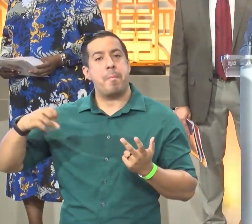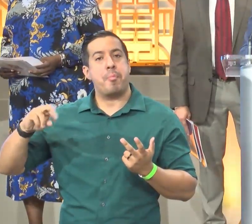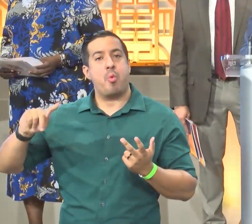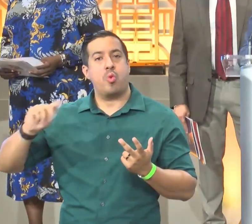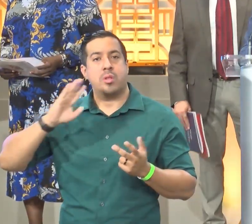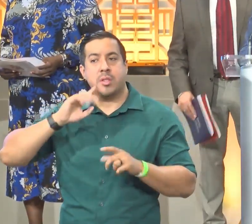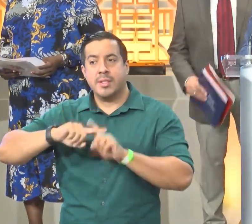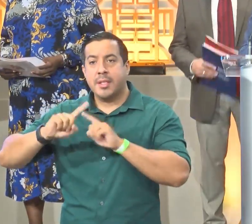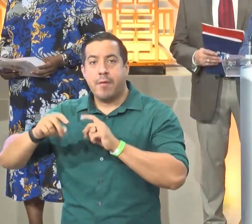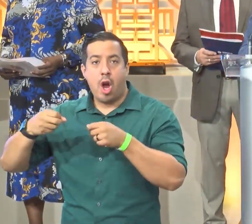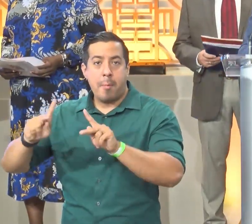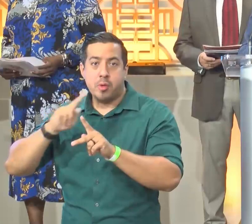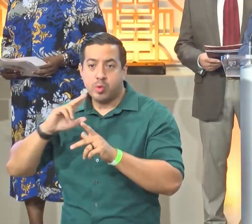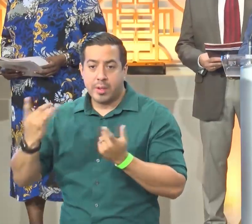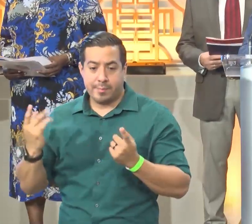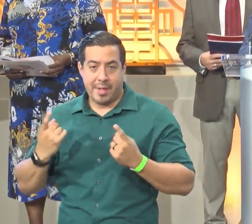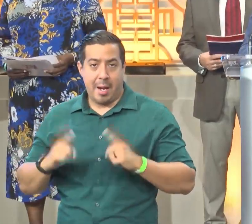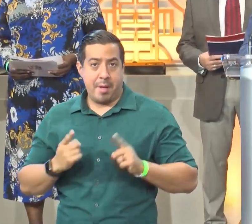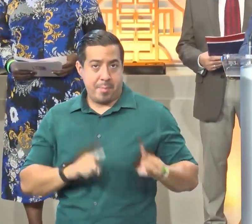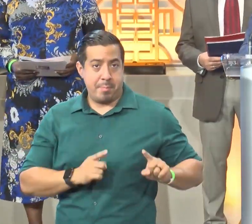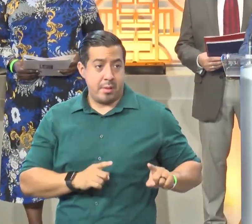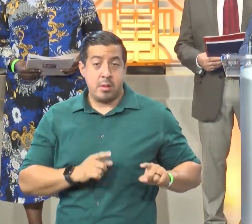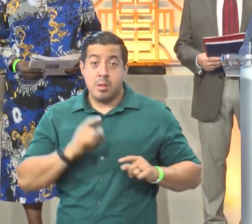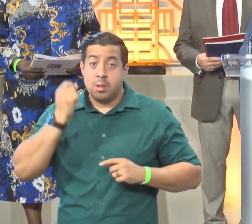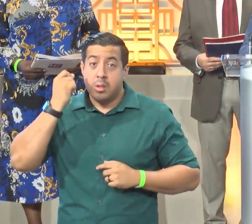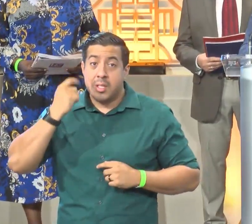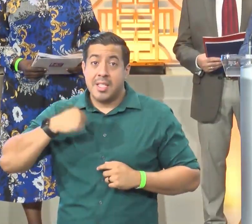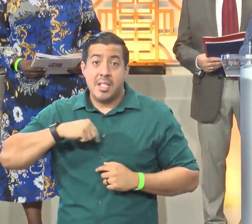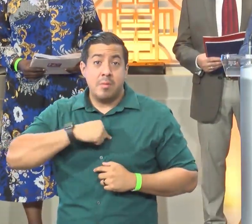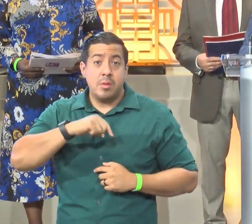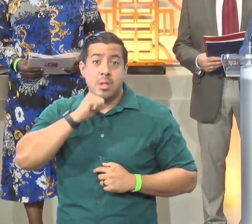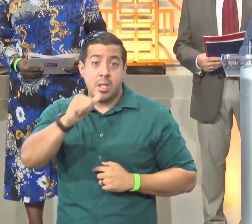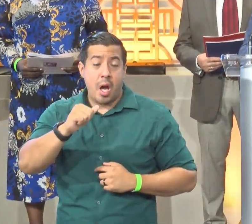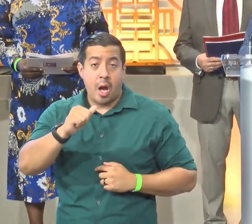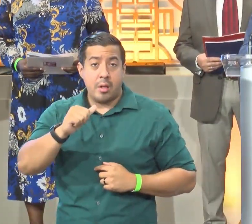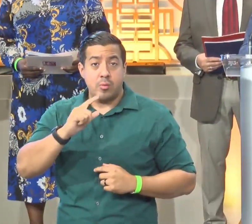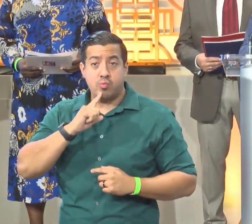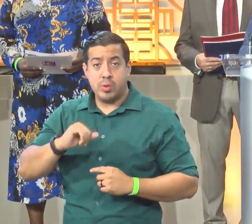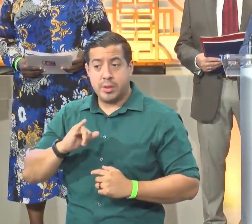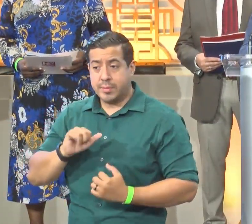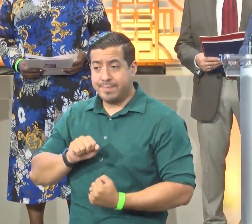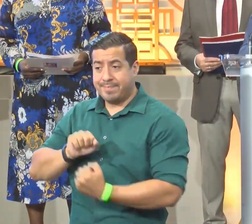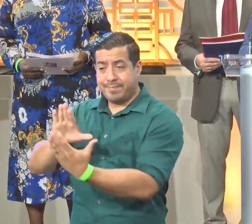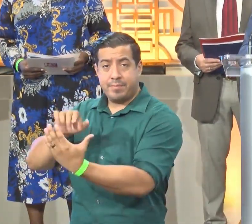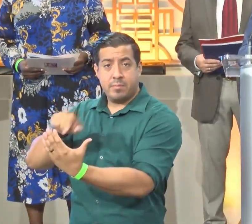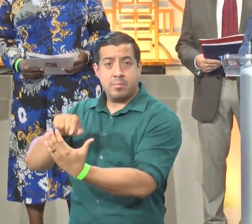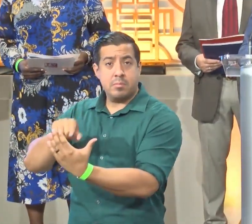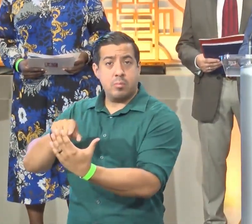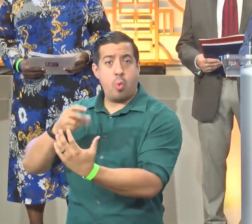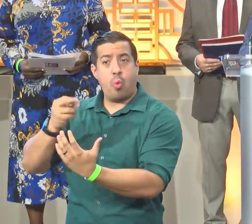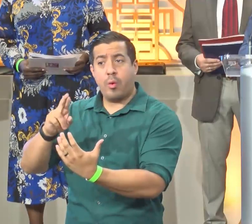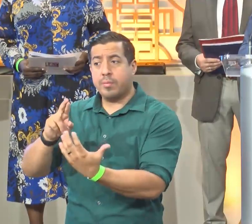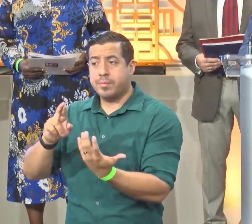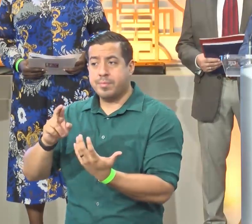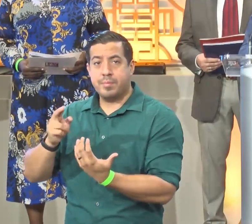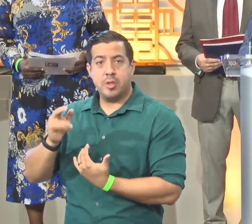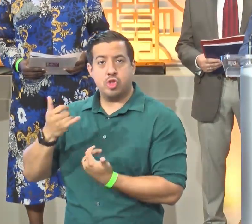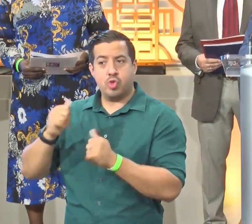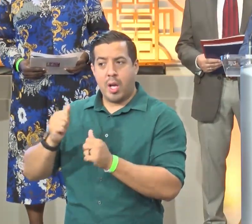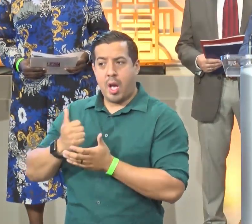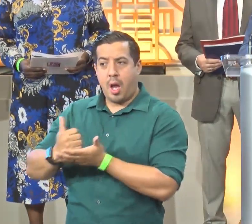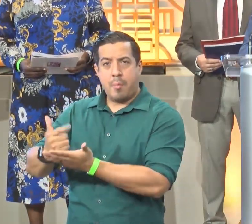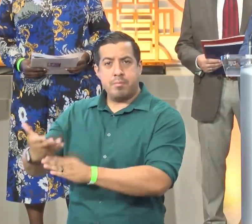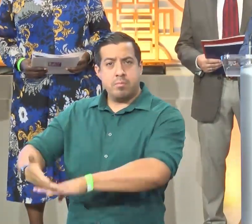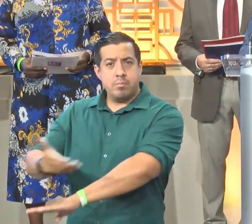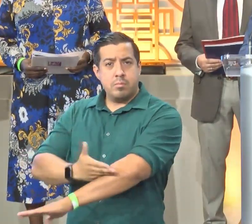coming to this city. But if we do not tackle and eliminate illiteracy, there